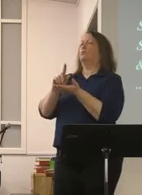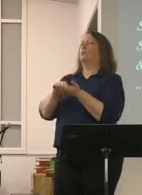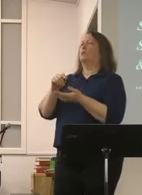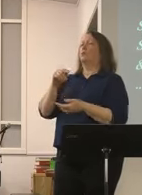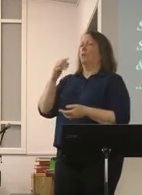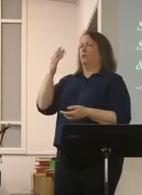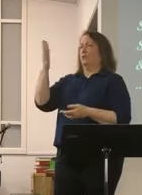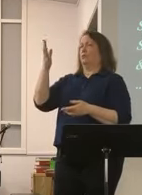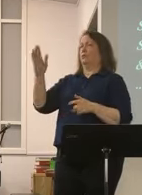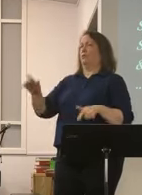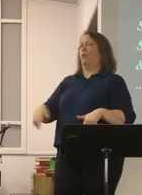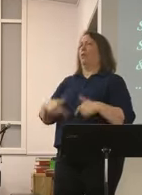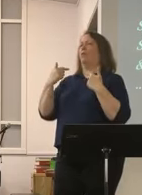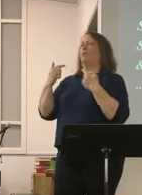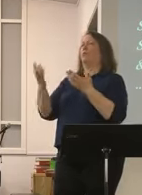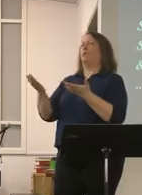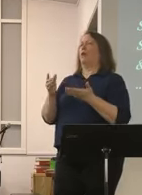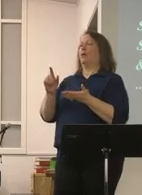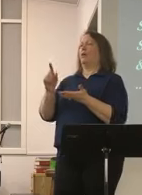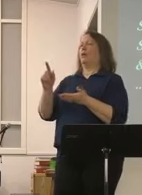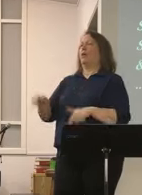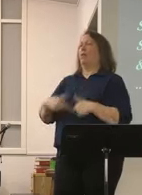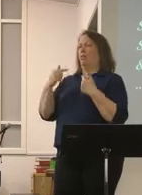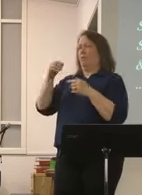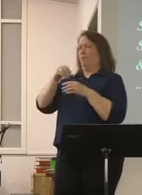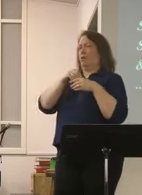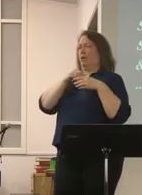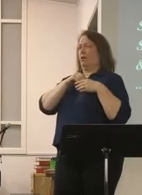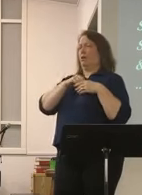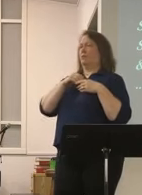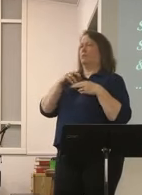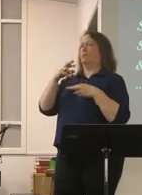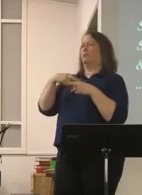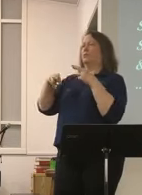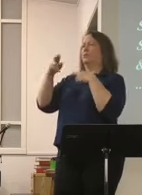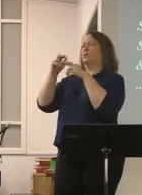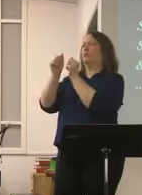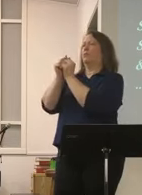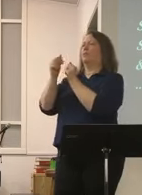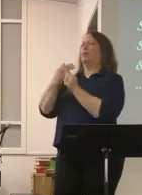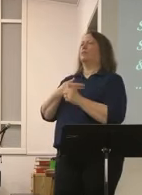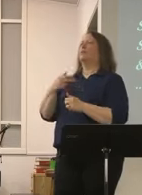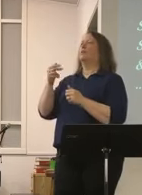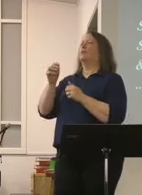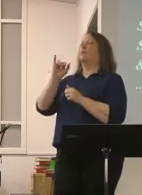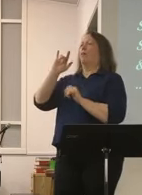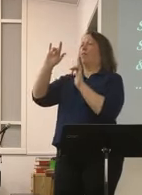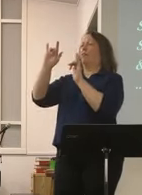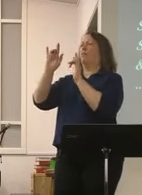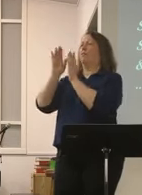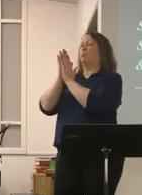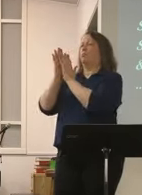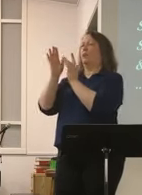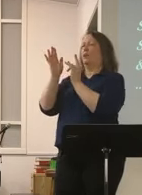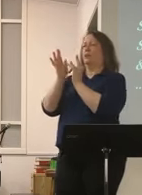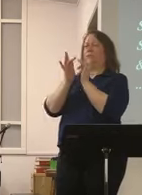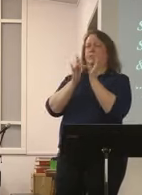that you live and you want to live in our hearts and have a relationship with us. We love you and we pray this in Jesus'